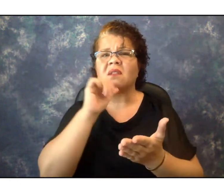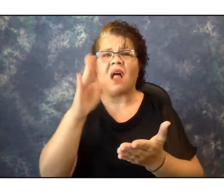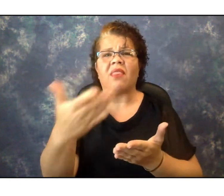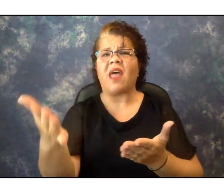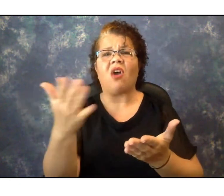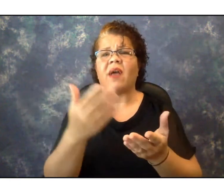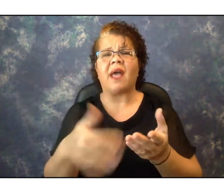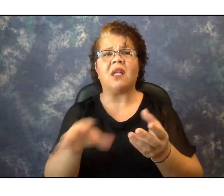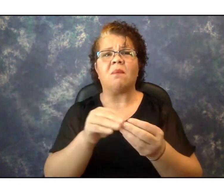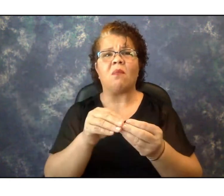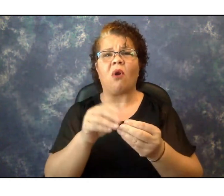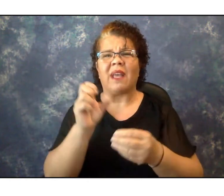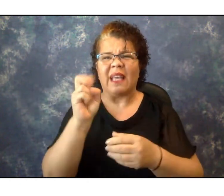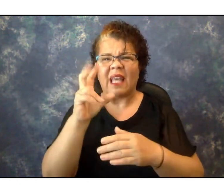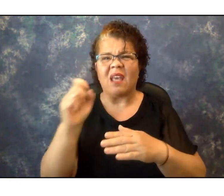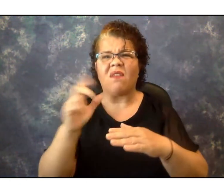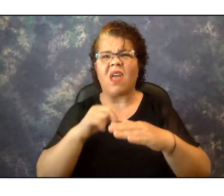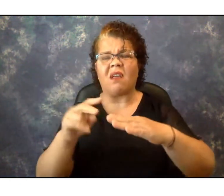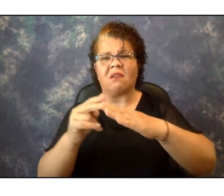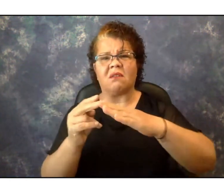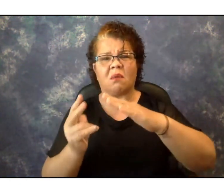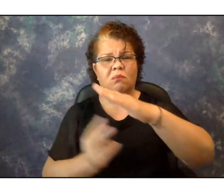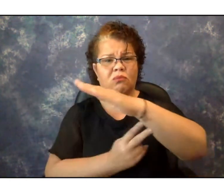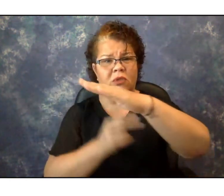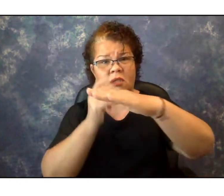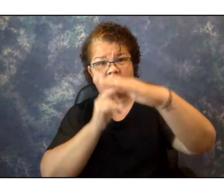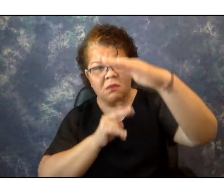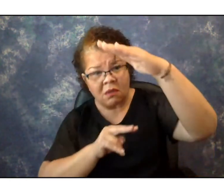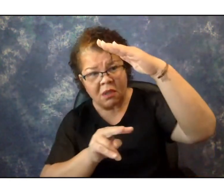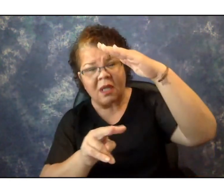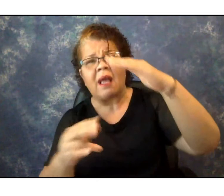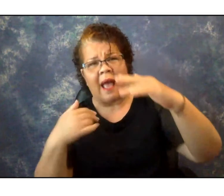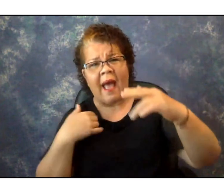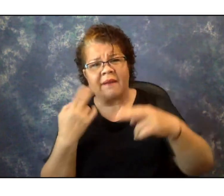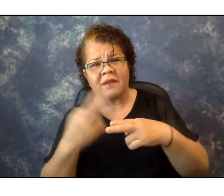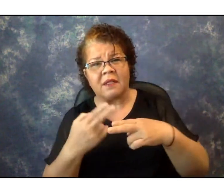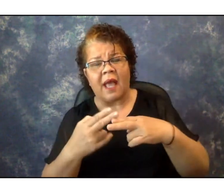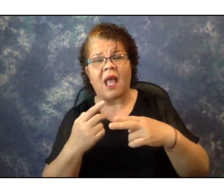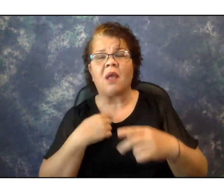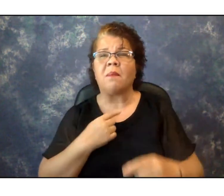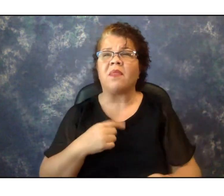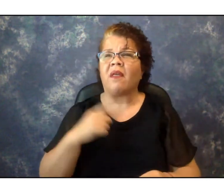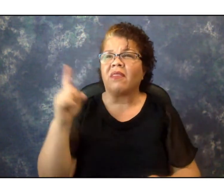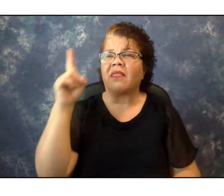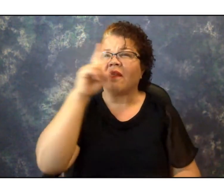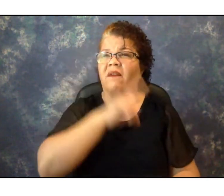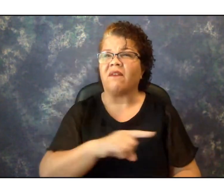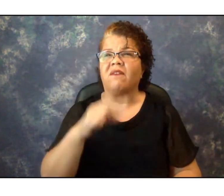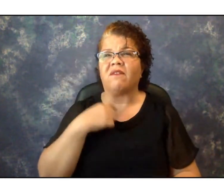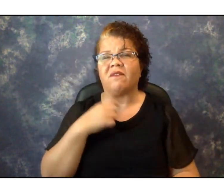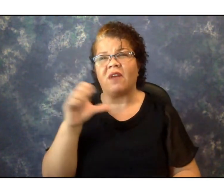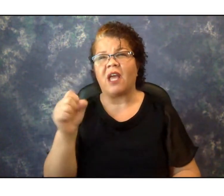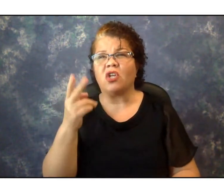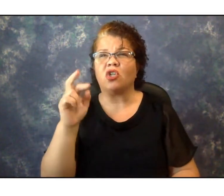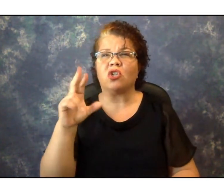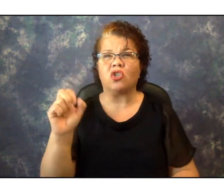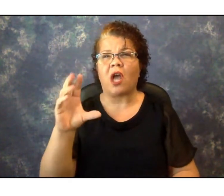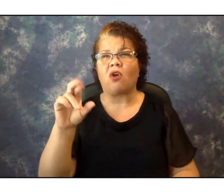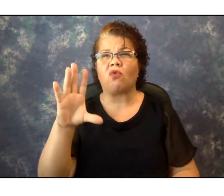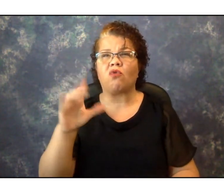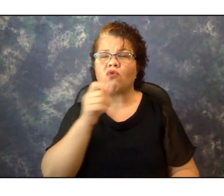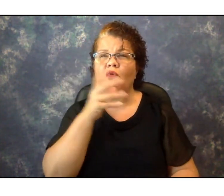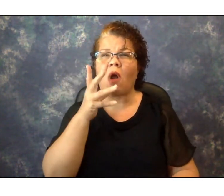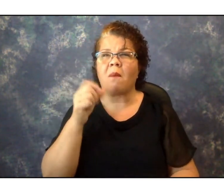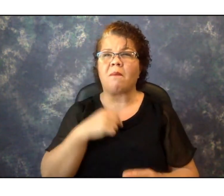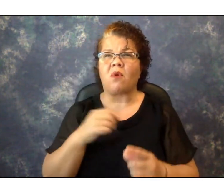name. It's all too grave, the fake sharecropper homes of Tallahatchie Flats rented out along the